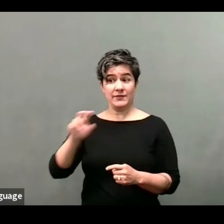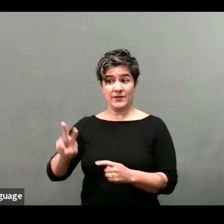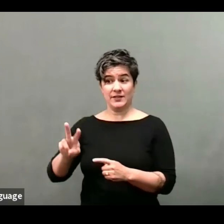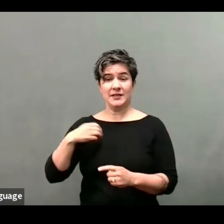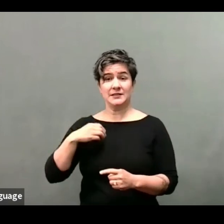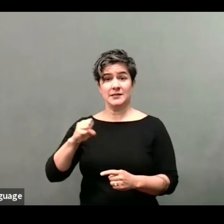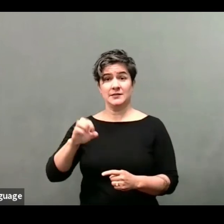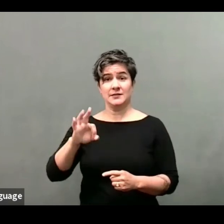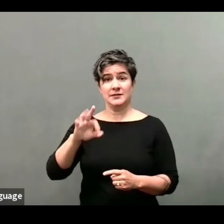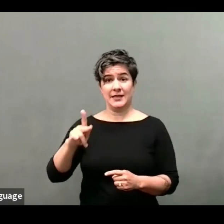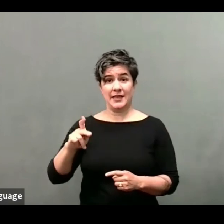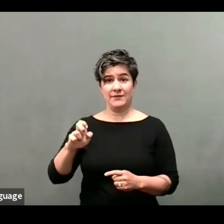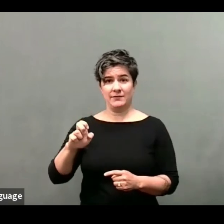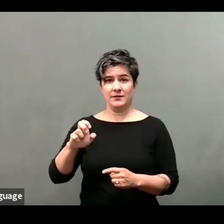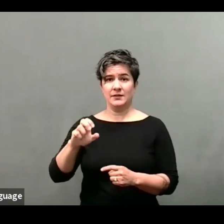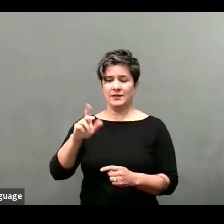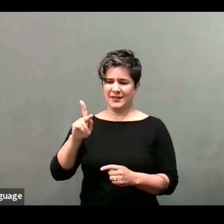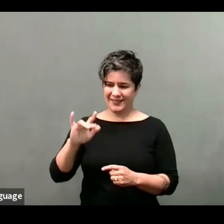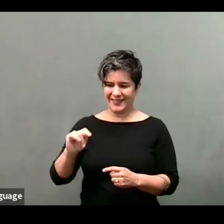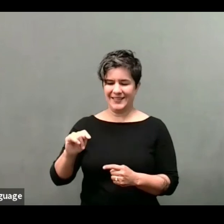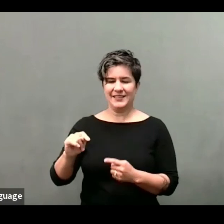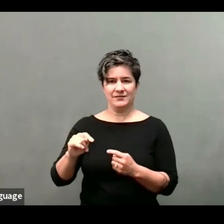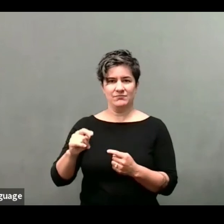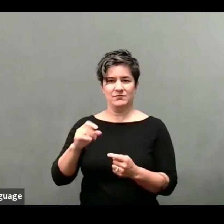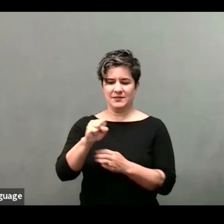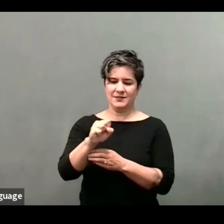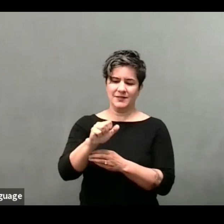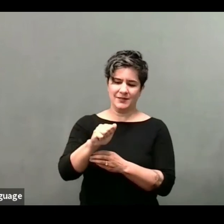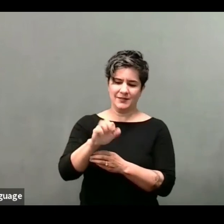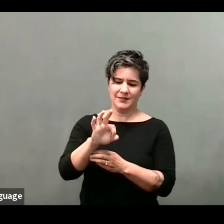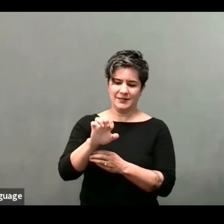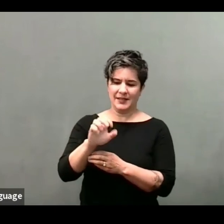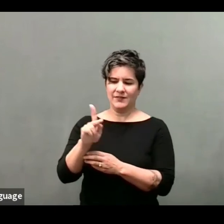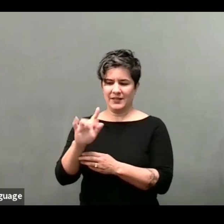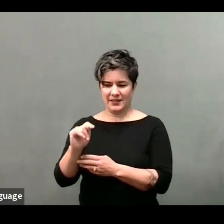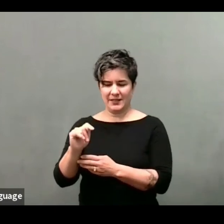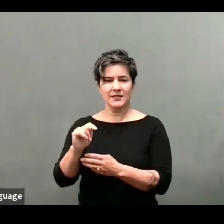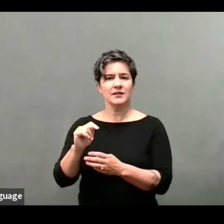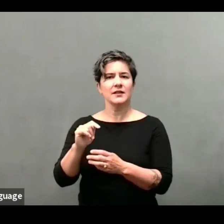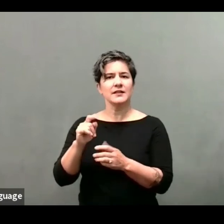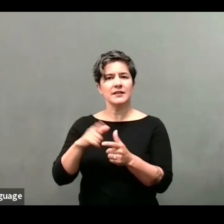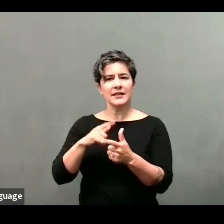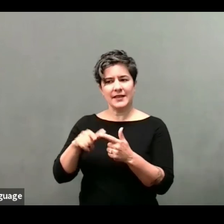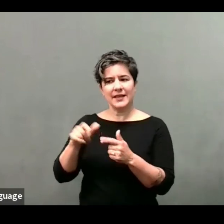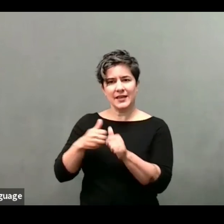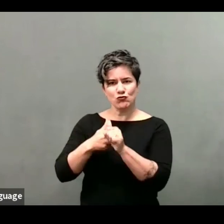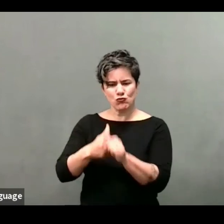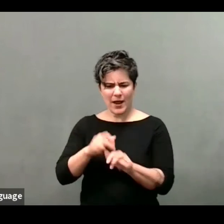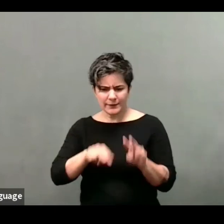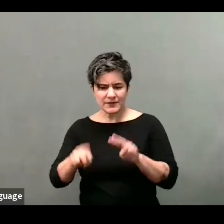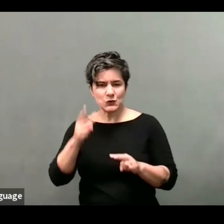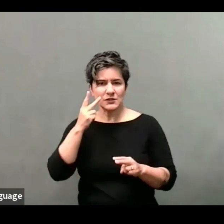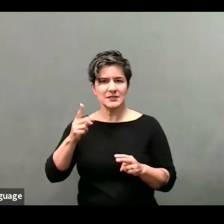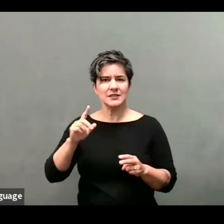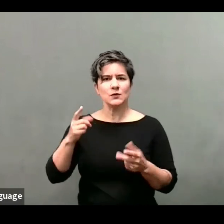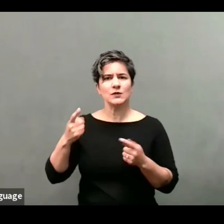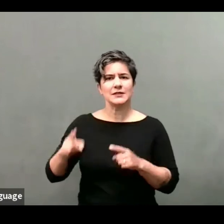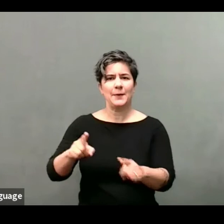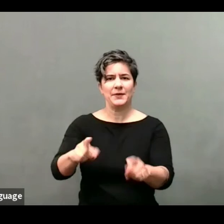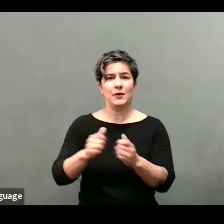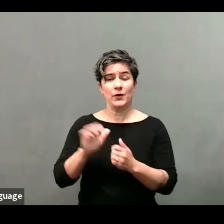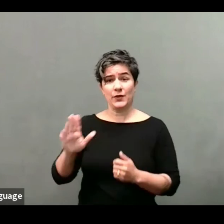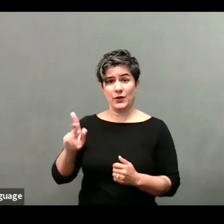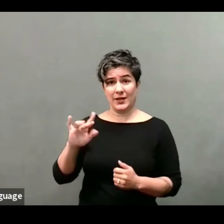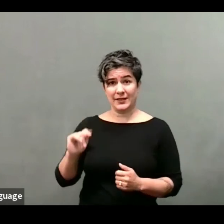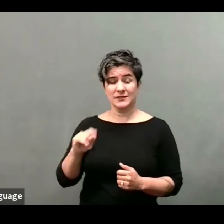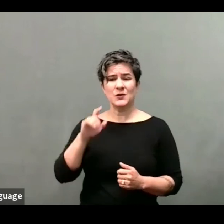collected, they're able to follow on their own the path of this kit and what's being done. And so this is the website